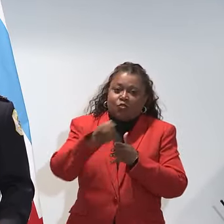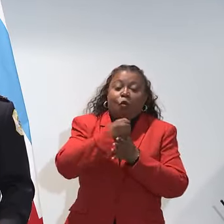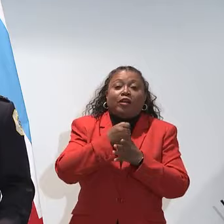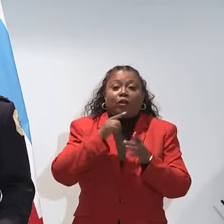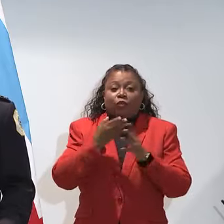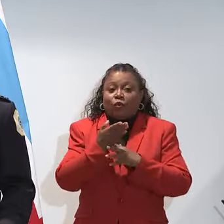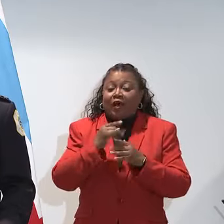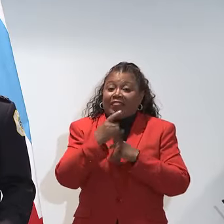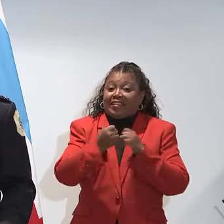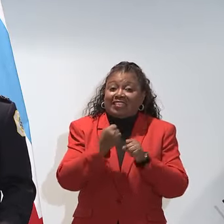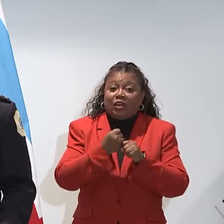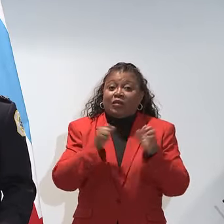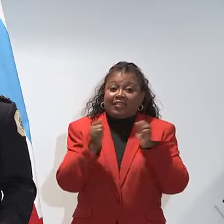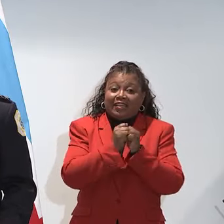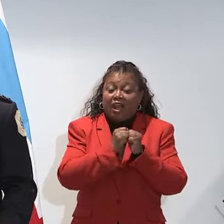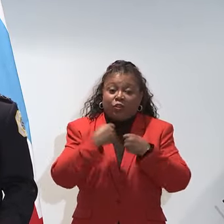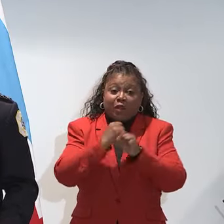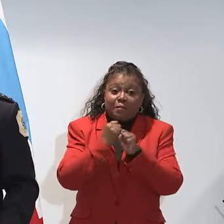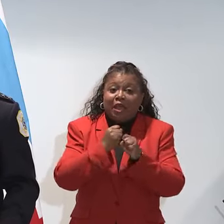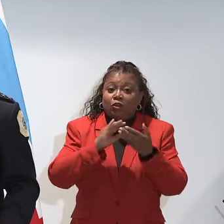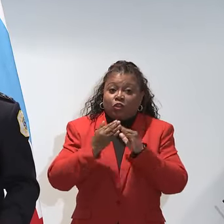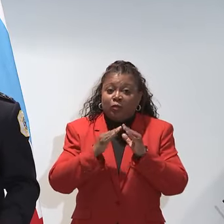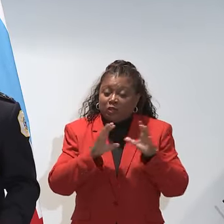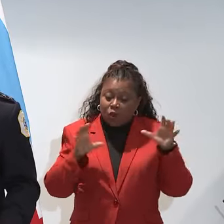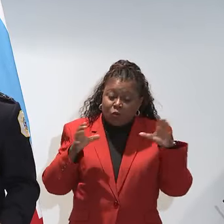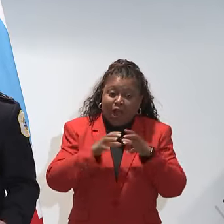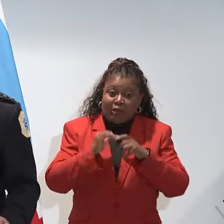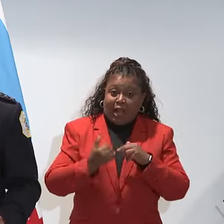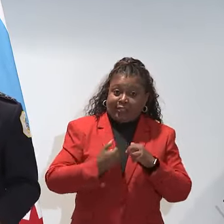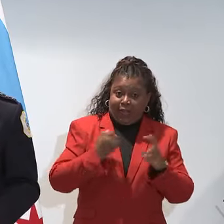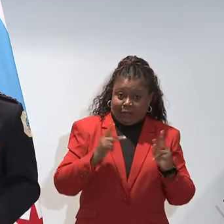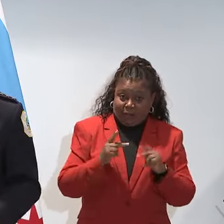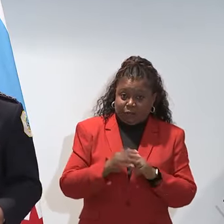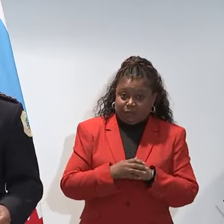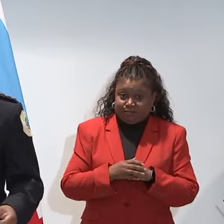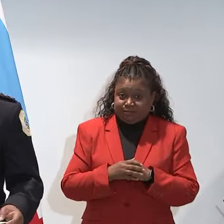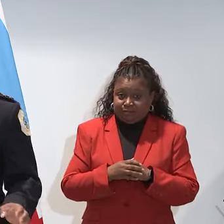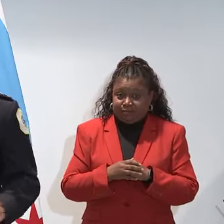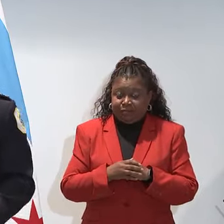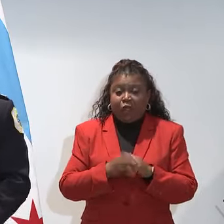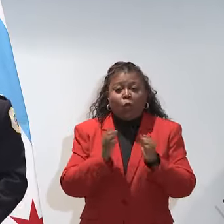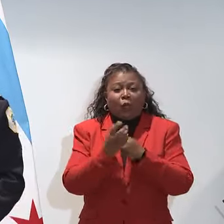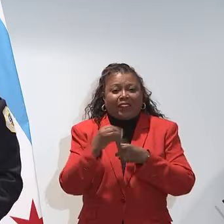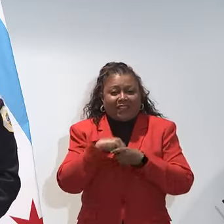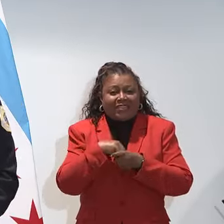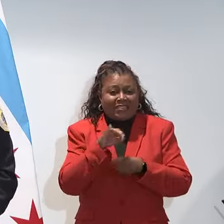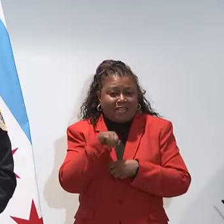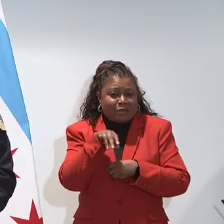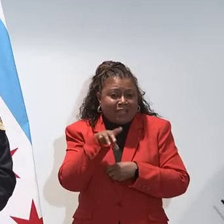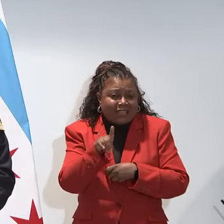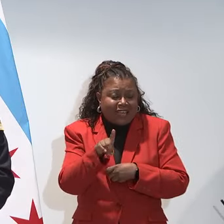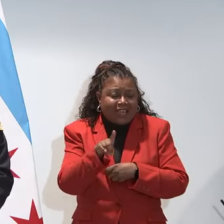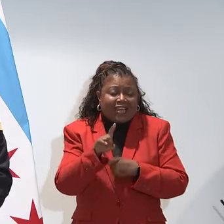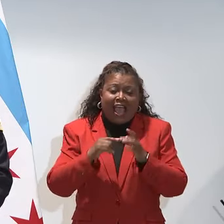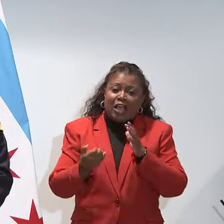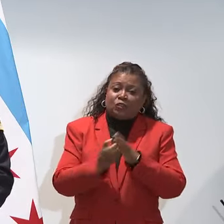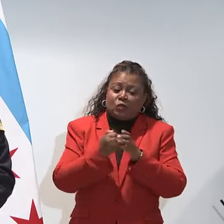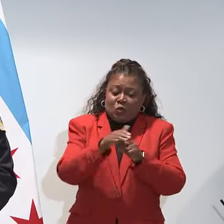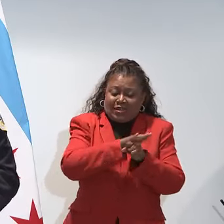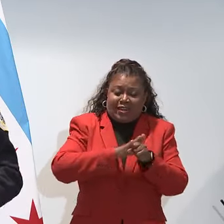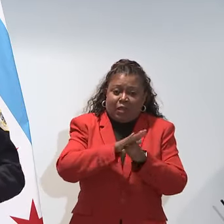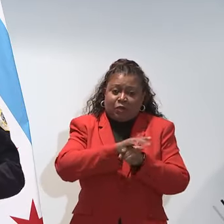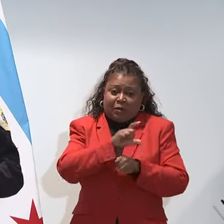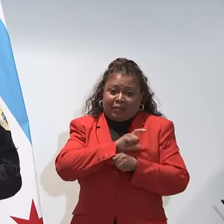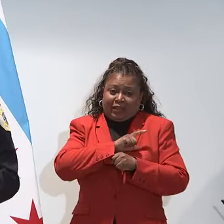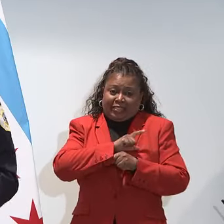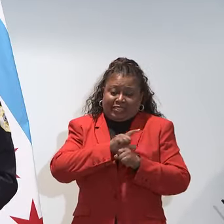throughout the year, as together we create community around our young people. Within CPD, a new neighborhood